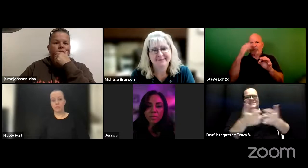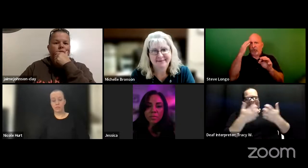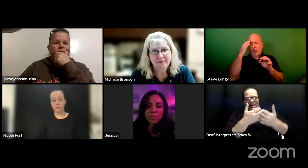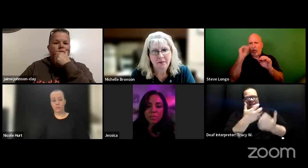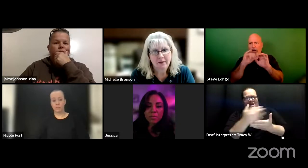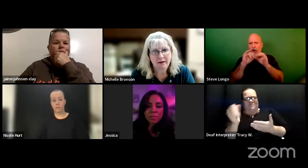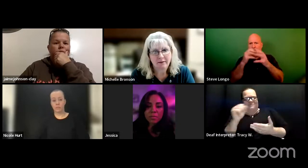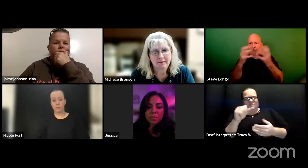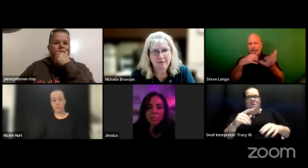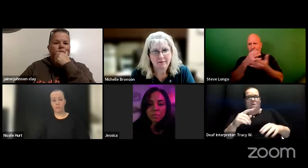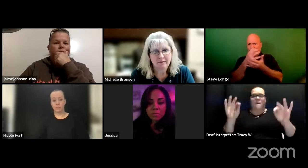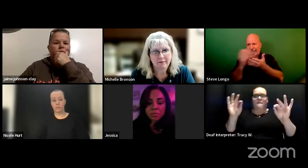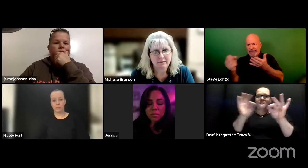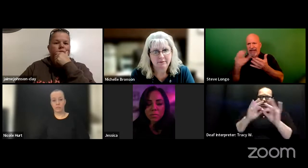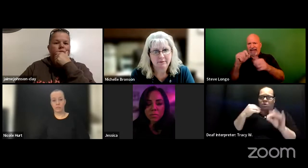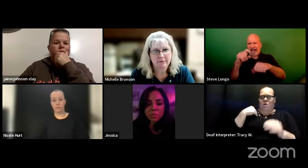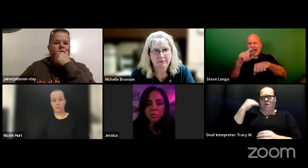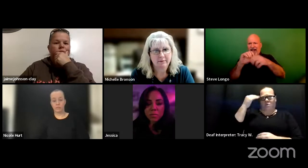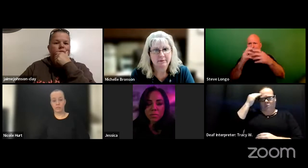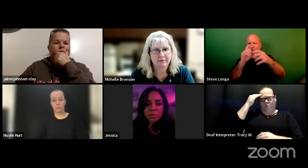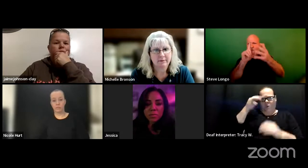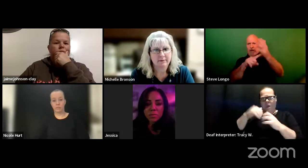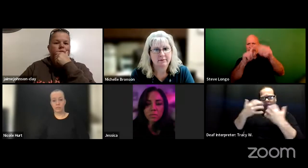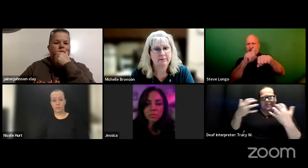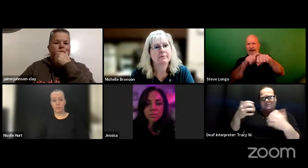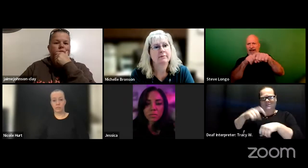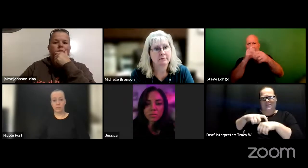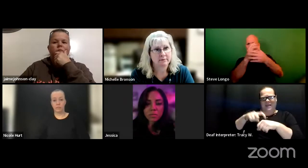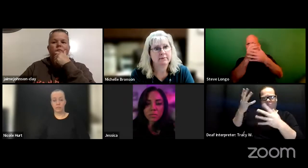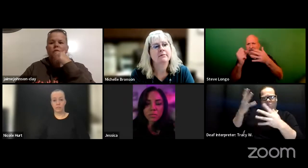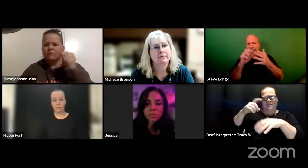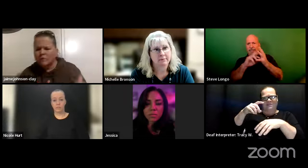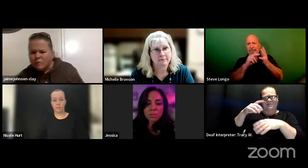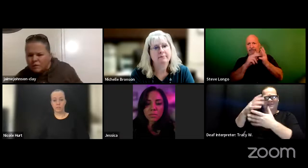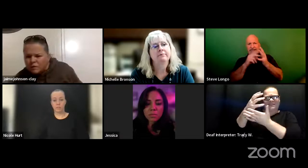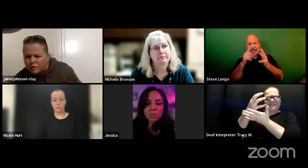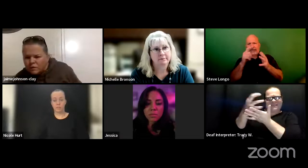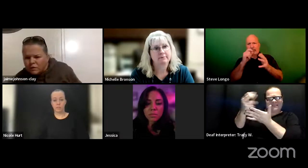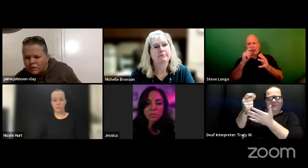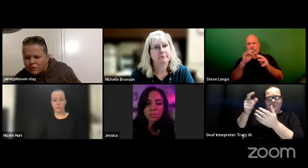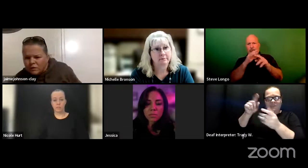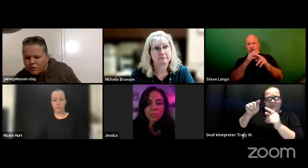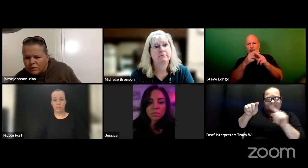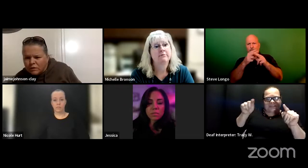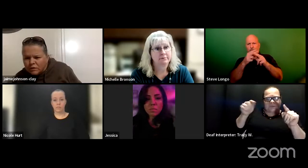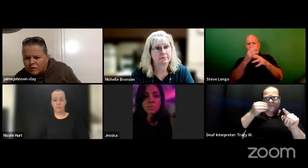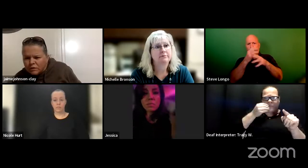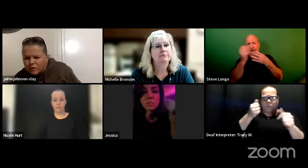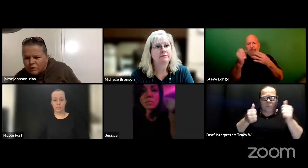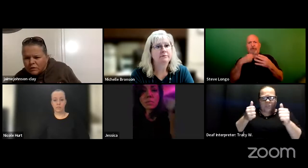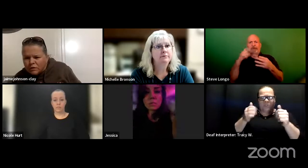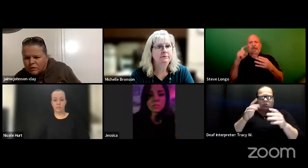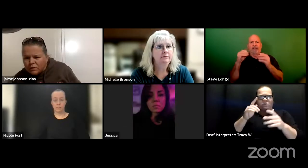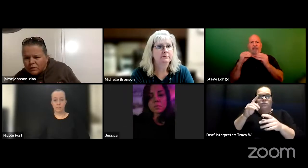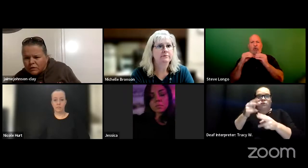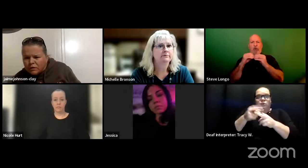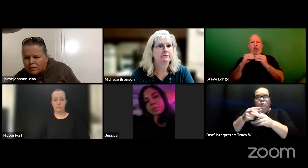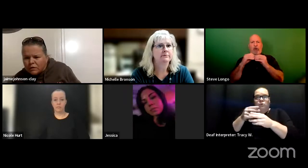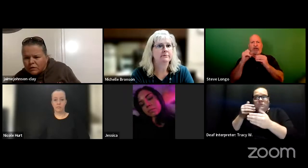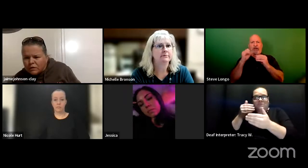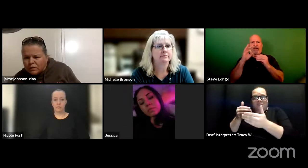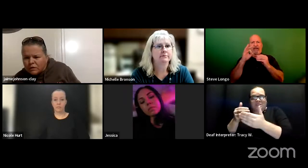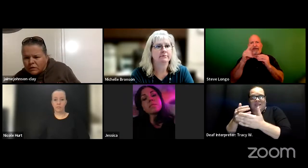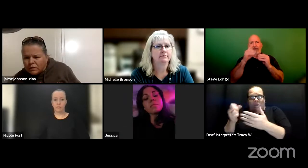o'clock. Yep. So it's important to know what we ran out of, what time we ran out.